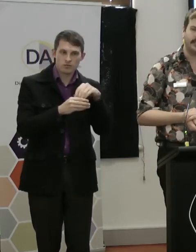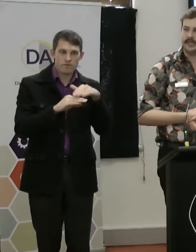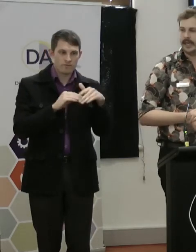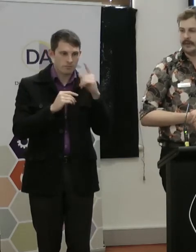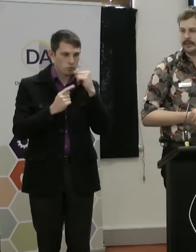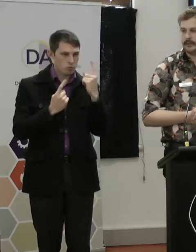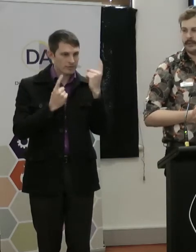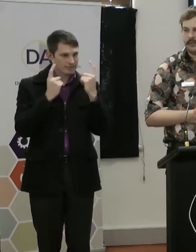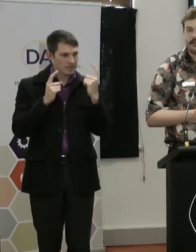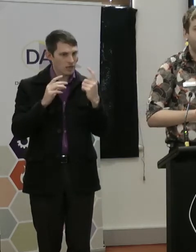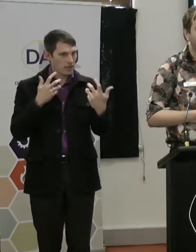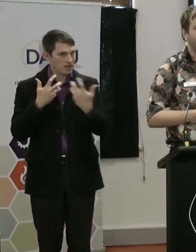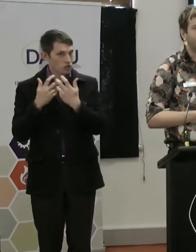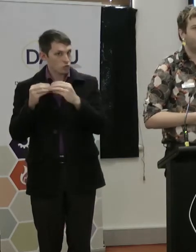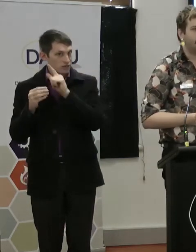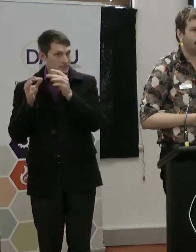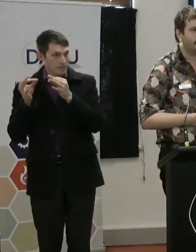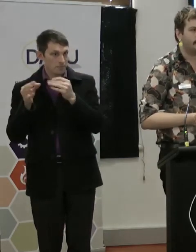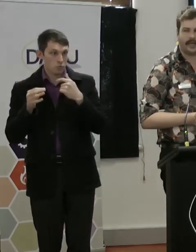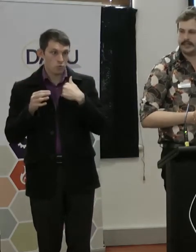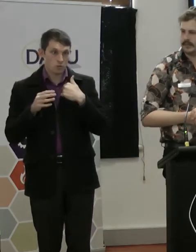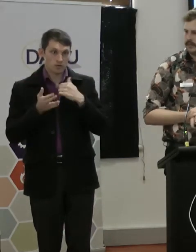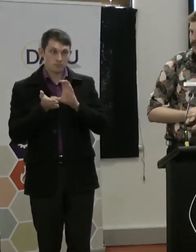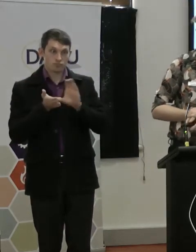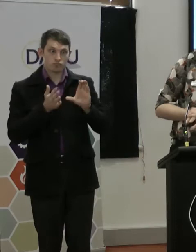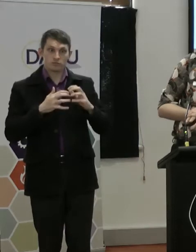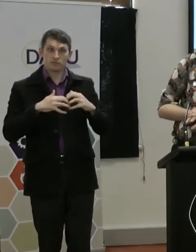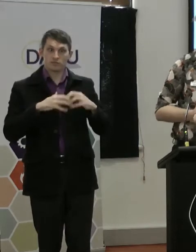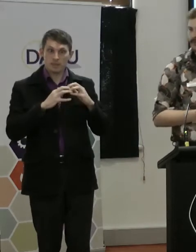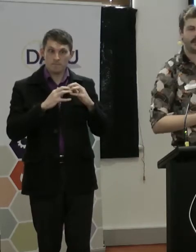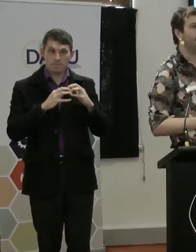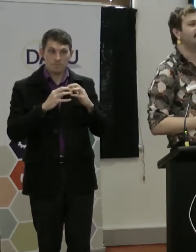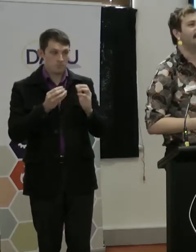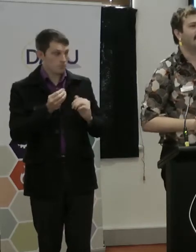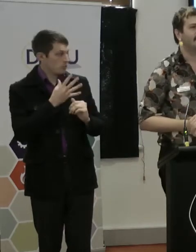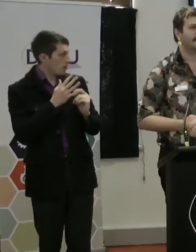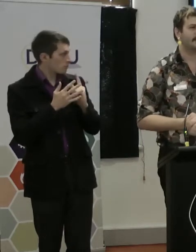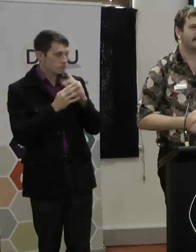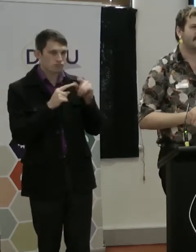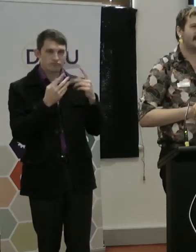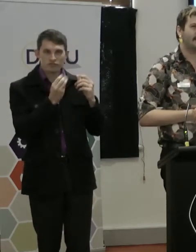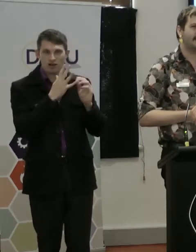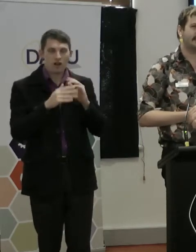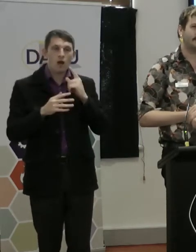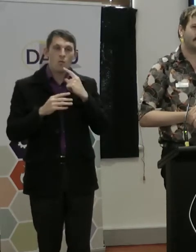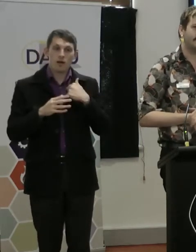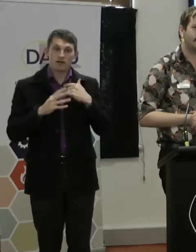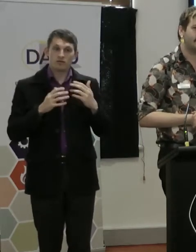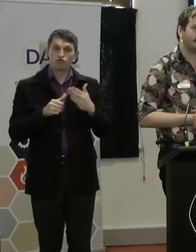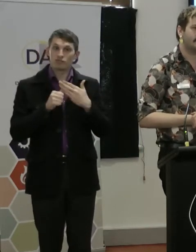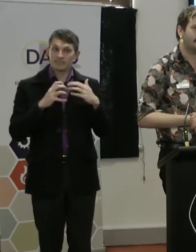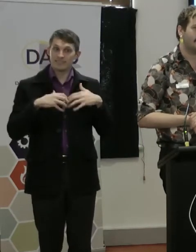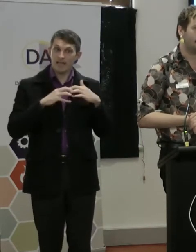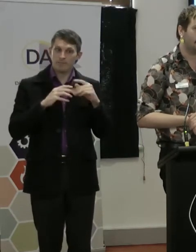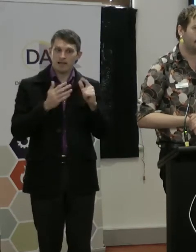engaging. We were originally set up as, it might be on the next slide, no? Okay. We were originally set up as a legal service